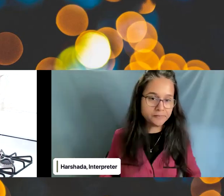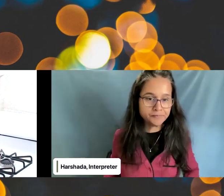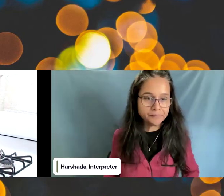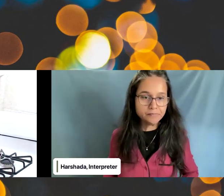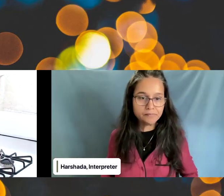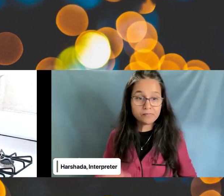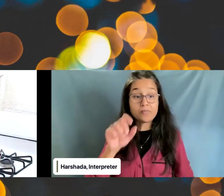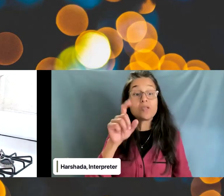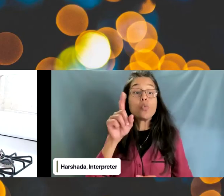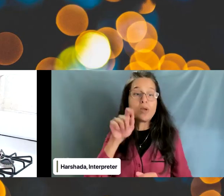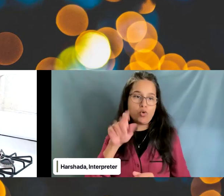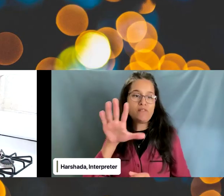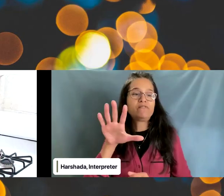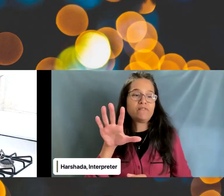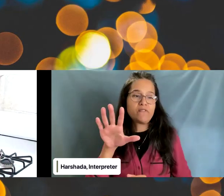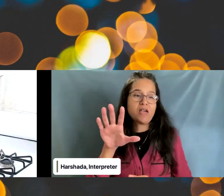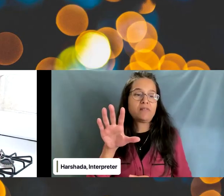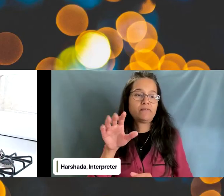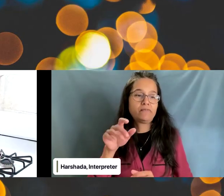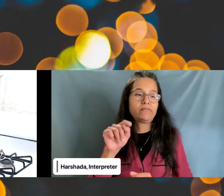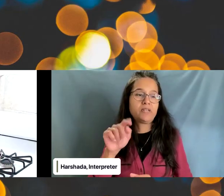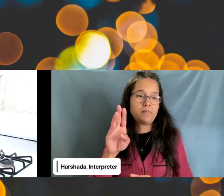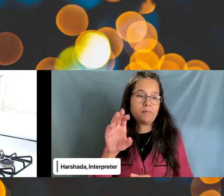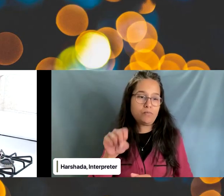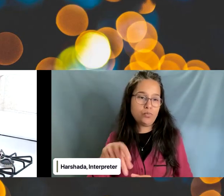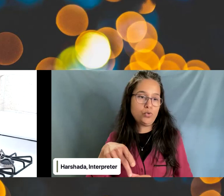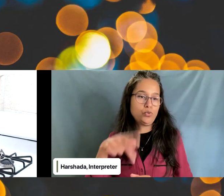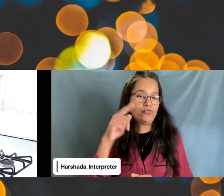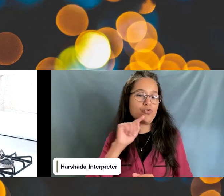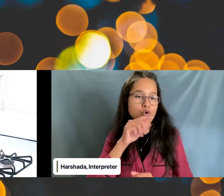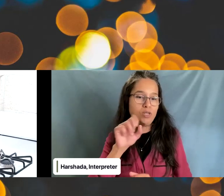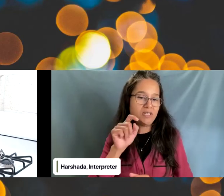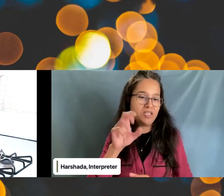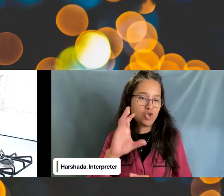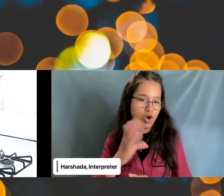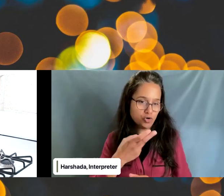So 1.5 tablespoons of cornstarch in the saucepan. Oh, let me tilt down, sorry.